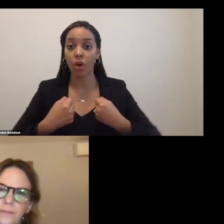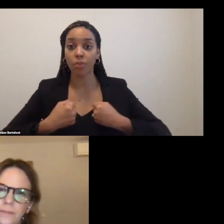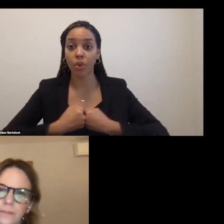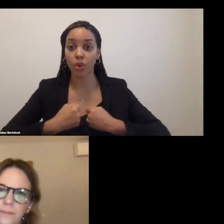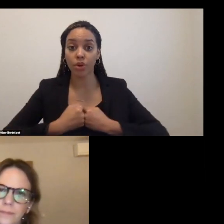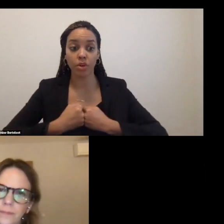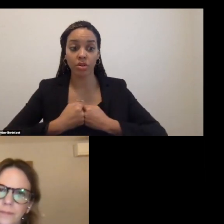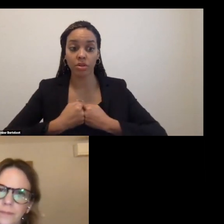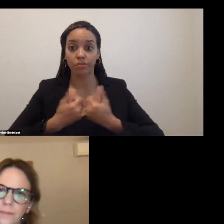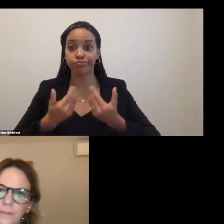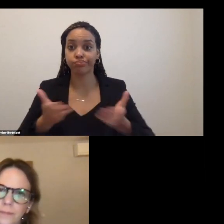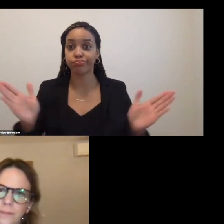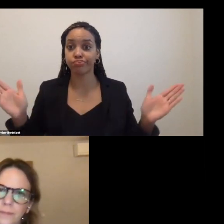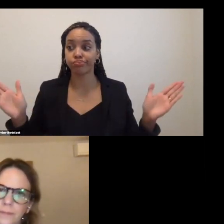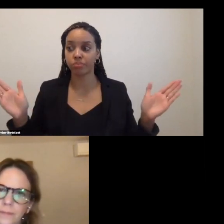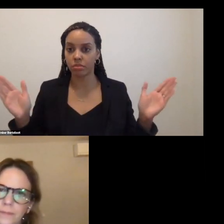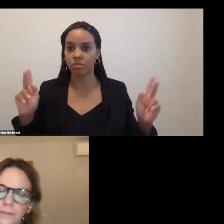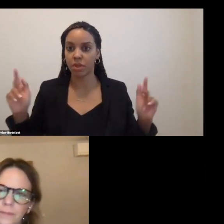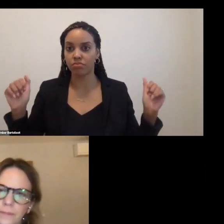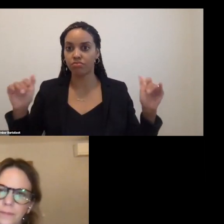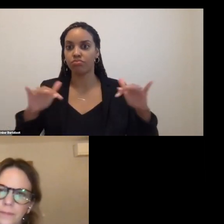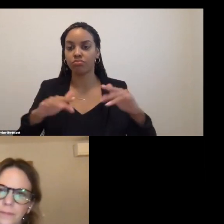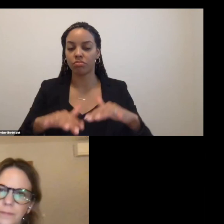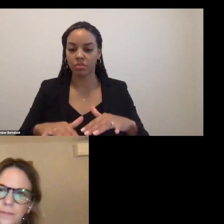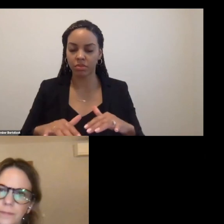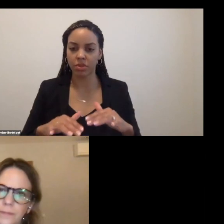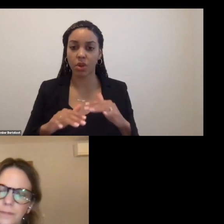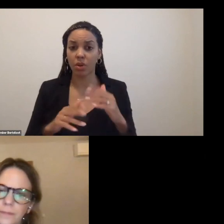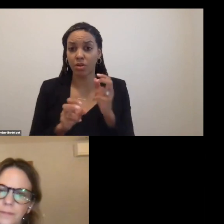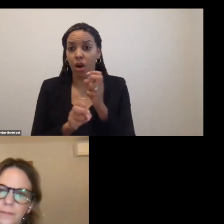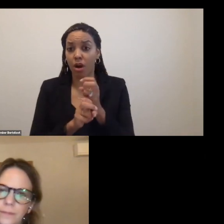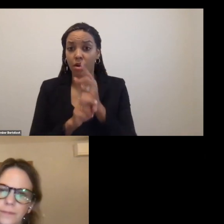It's difficult to imagine how it was in the